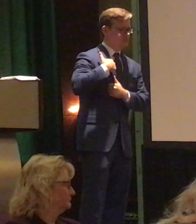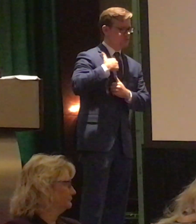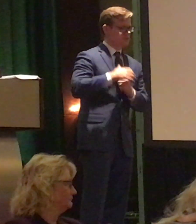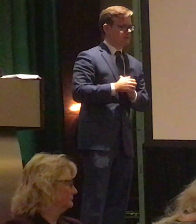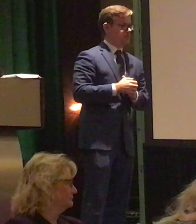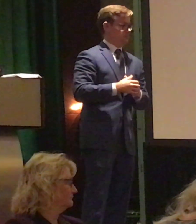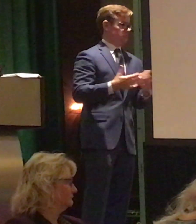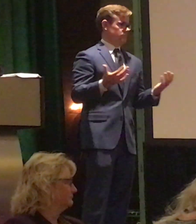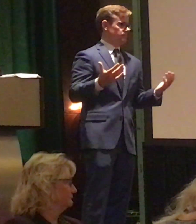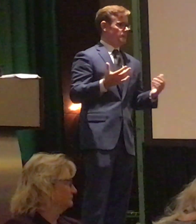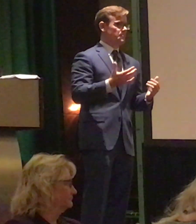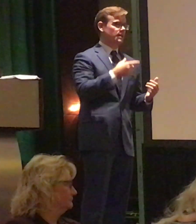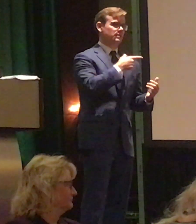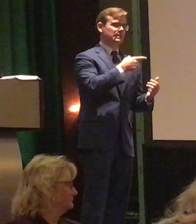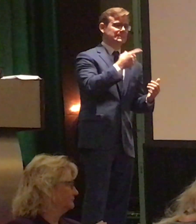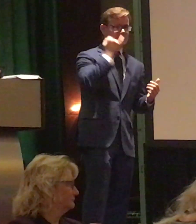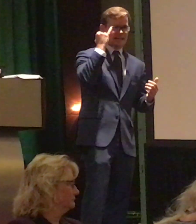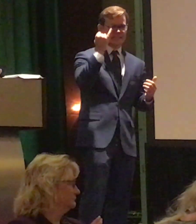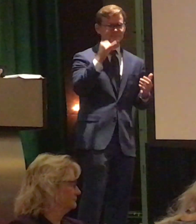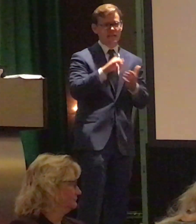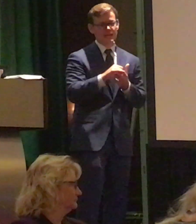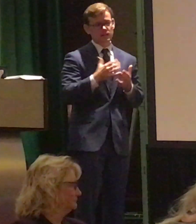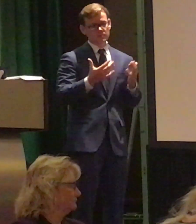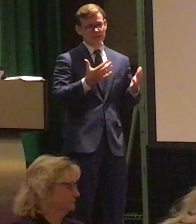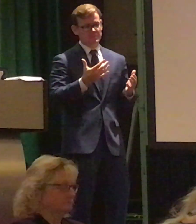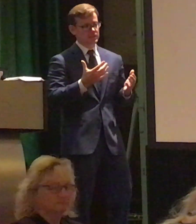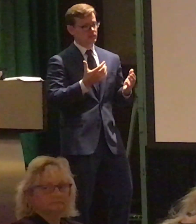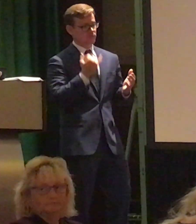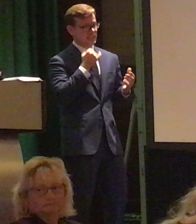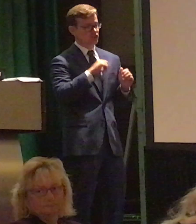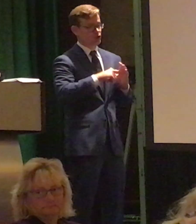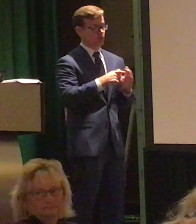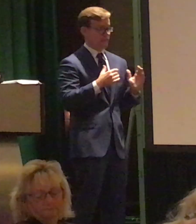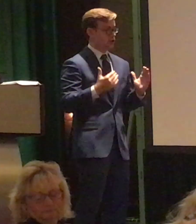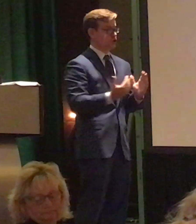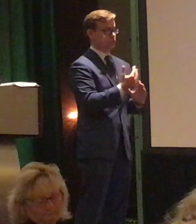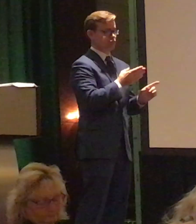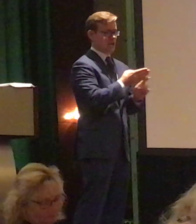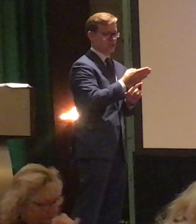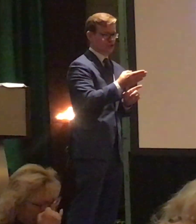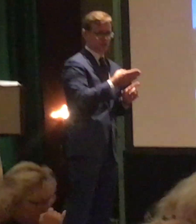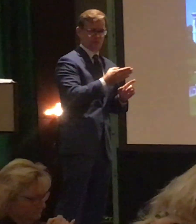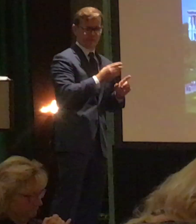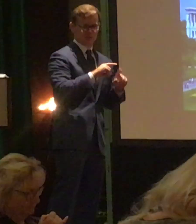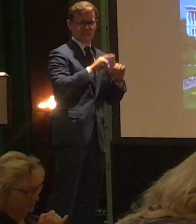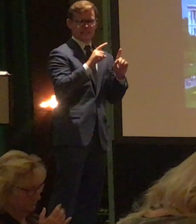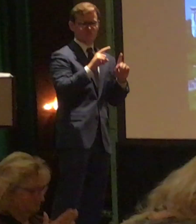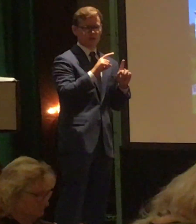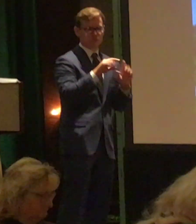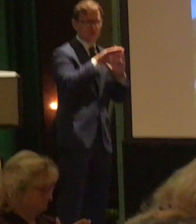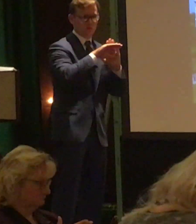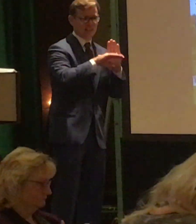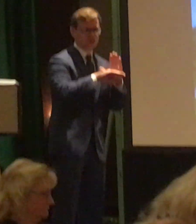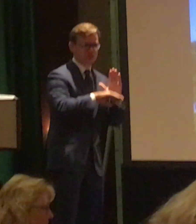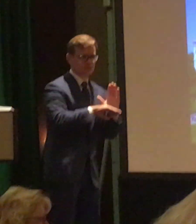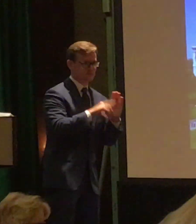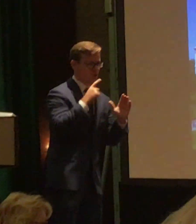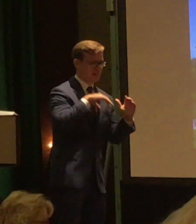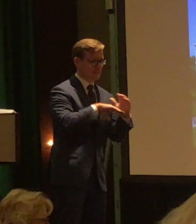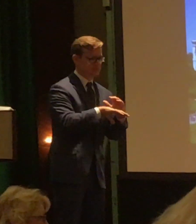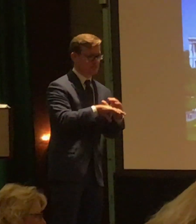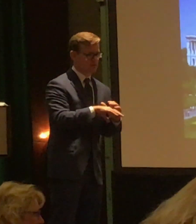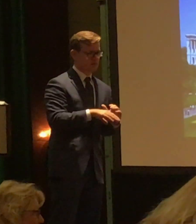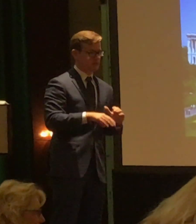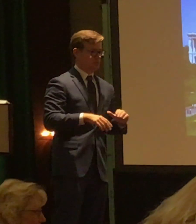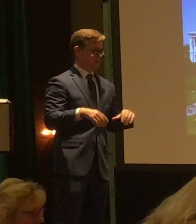in the Space Force, perhaps we could add it there. So that was an idea that he had. And because if they're setting